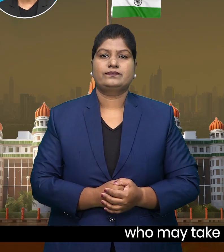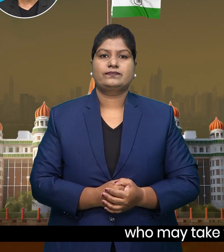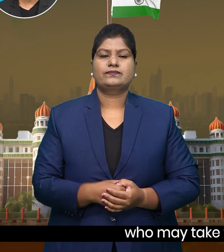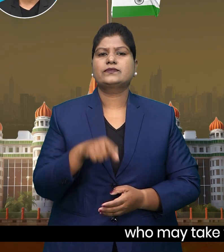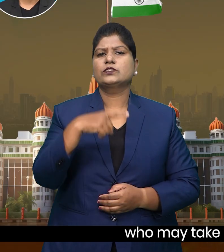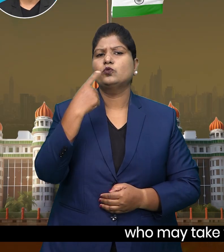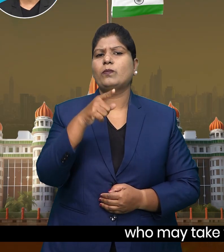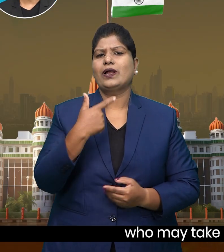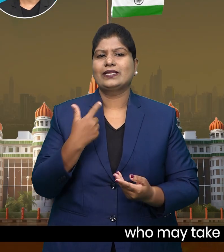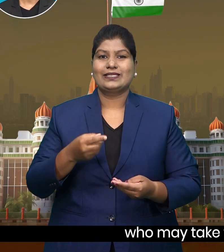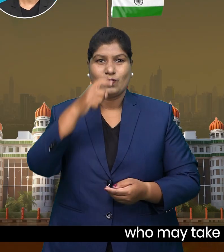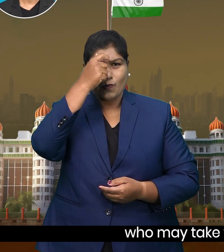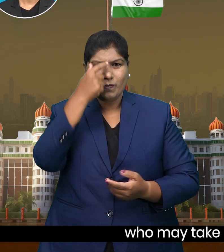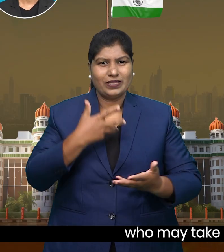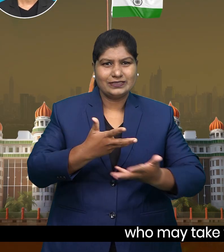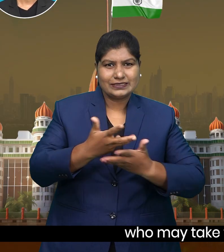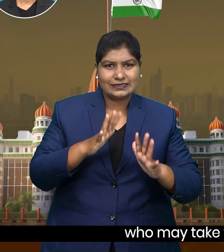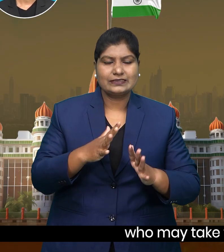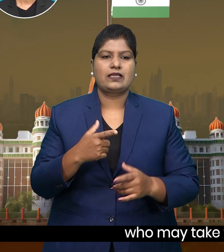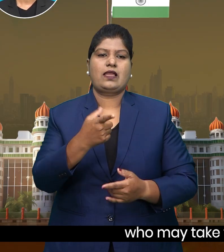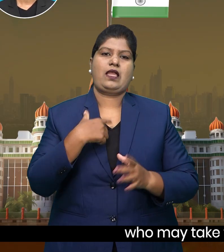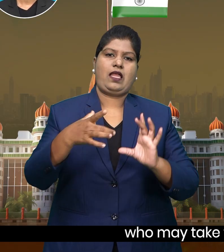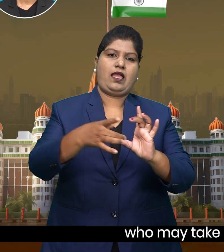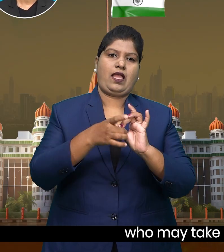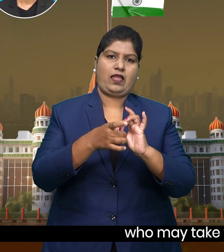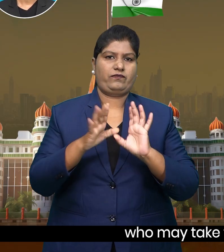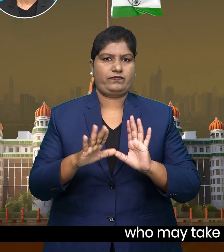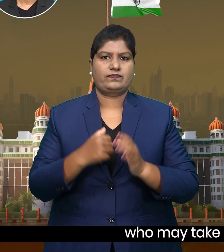who may take their problem to them.